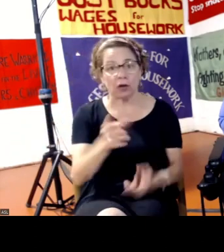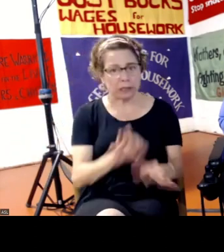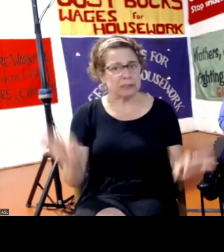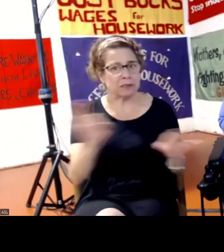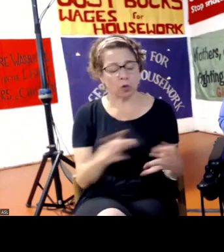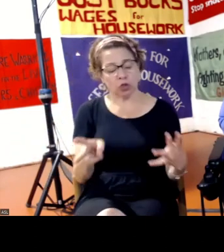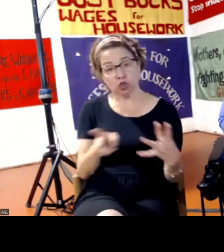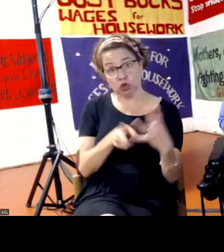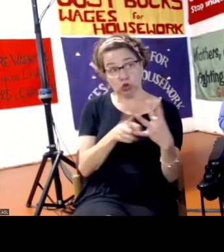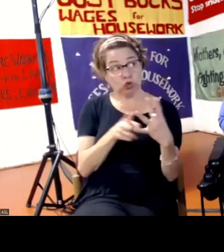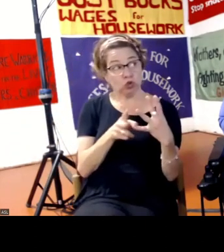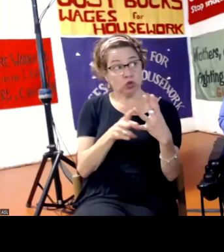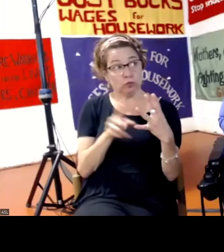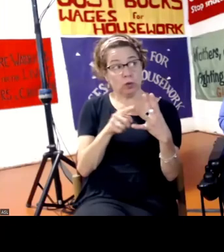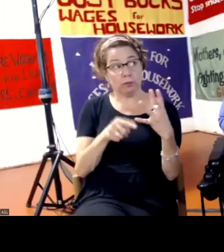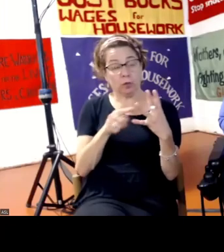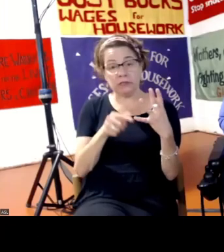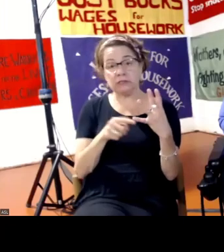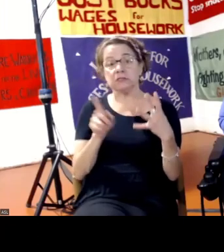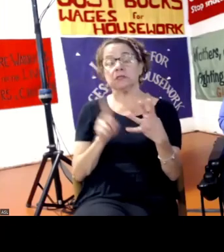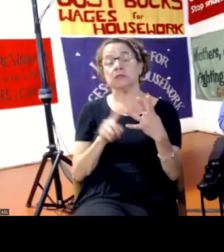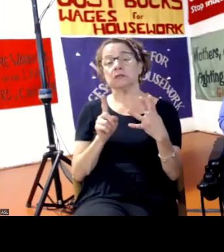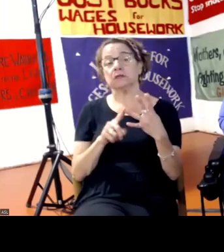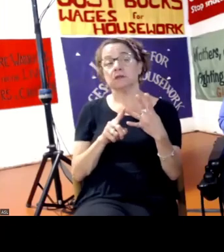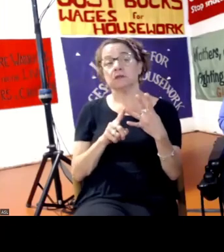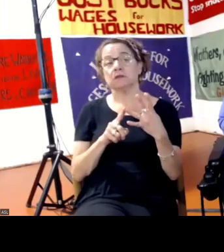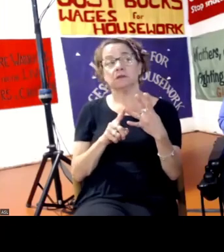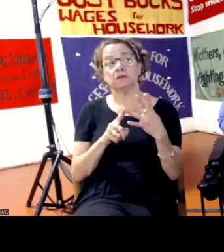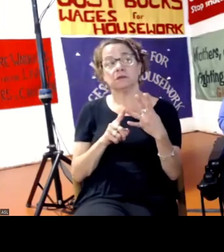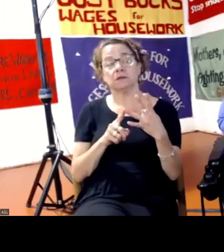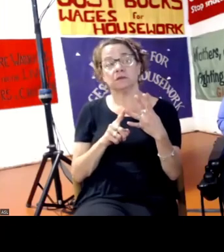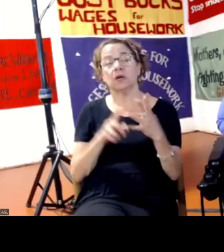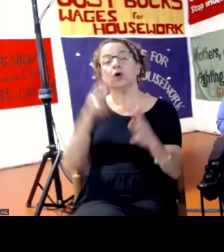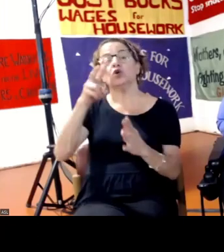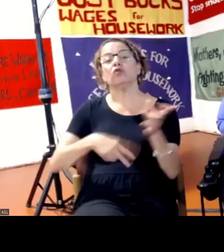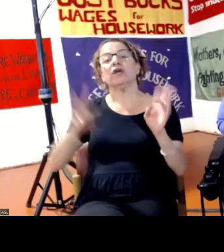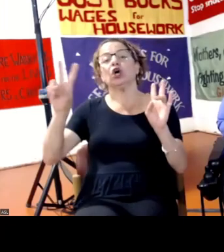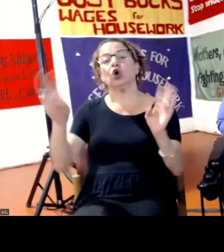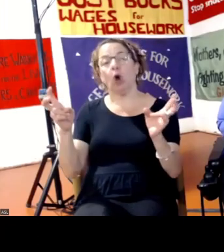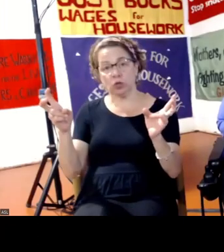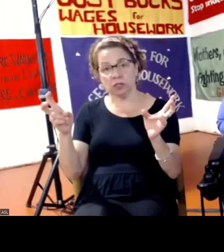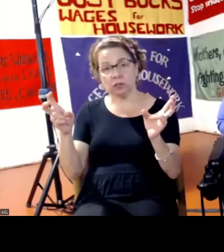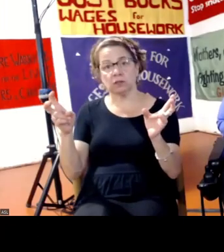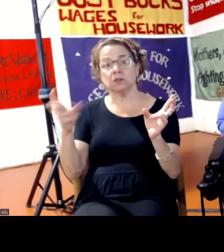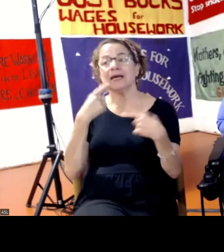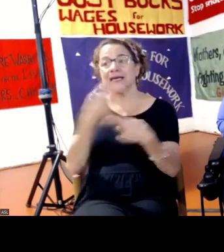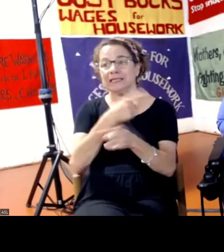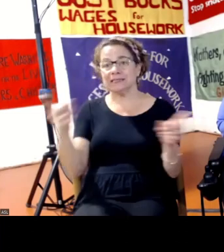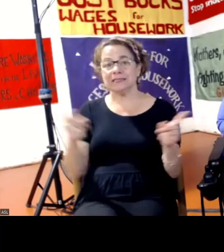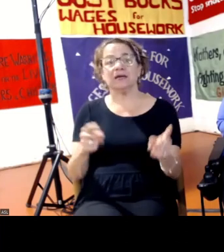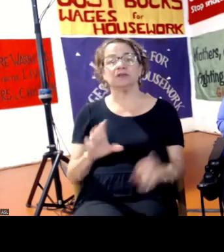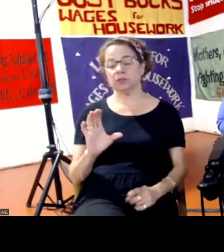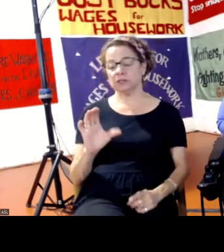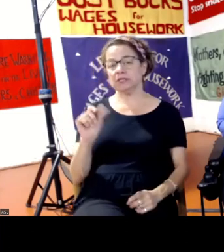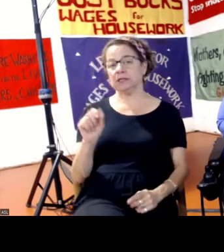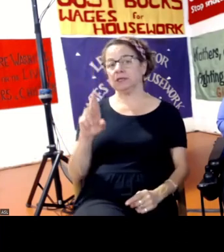quickly. So that, I want to read a quote because I think it tells you what caring is